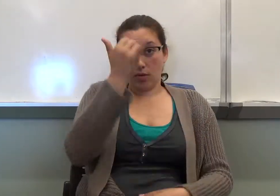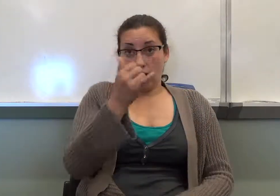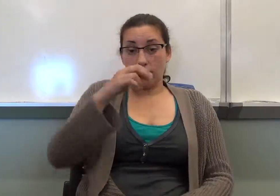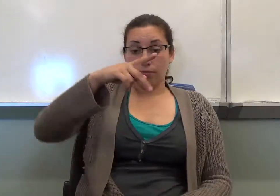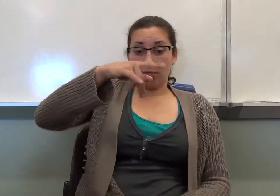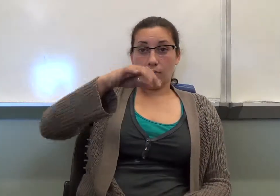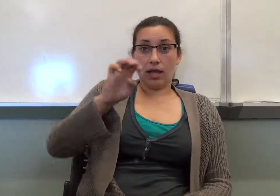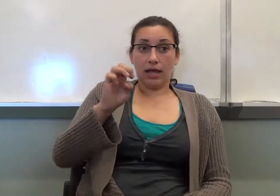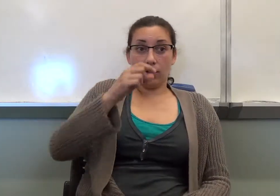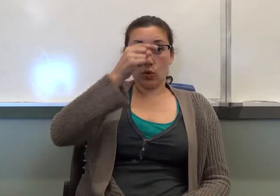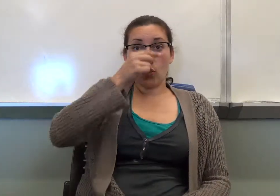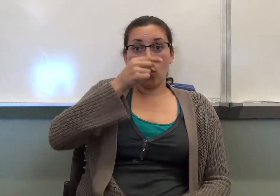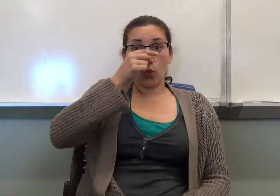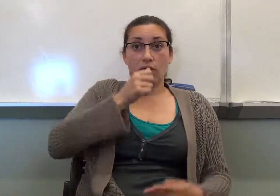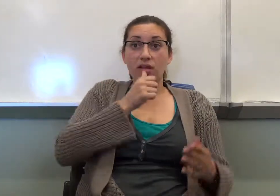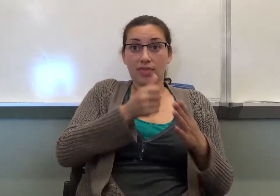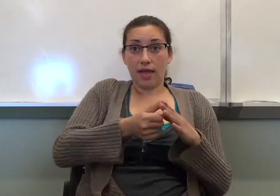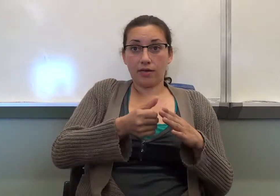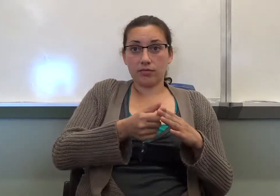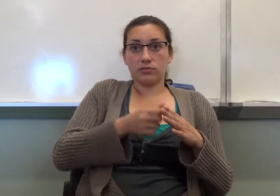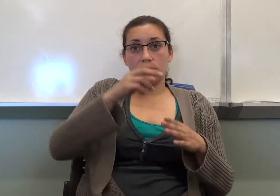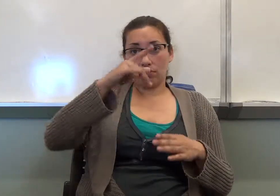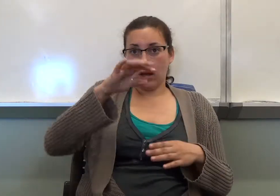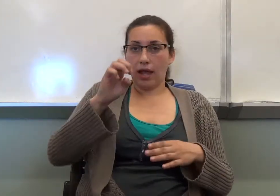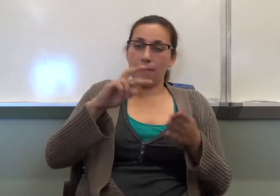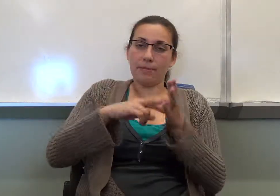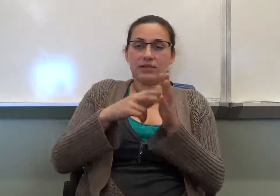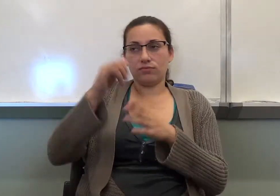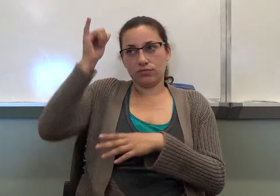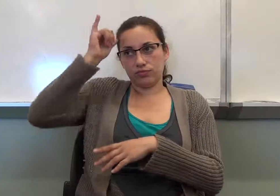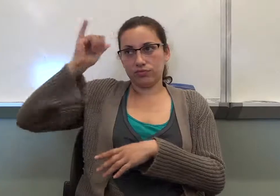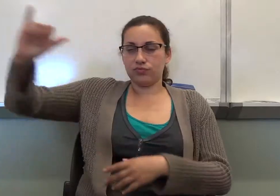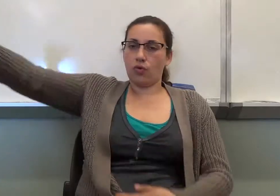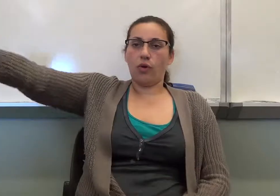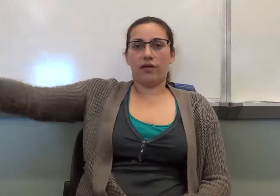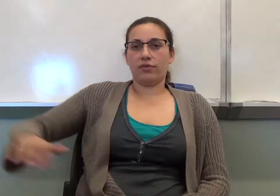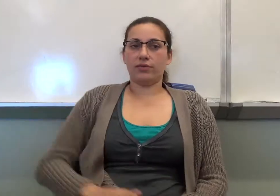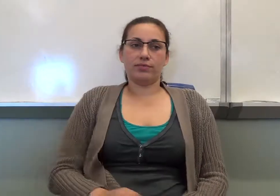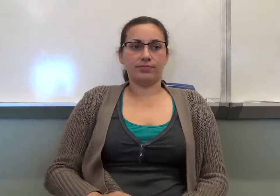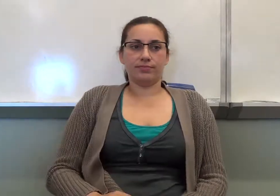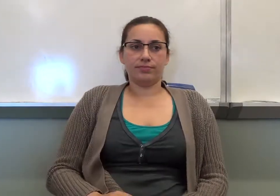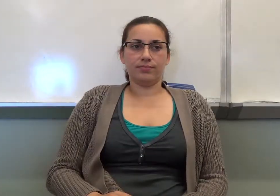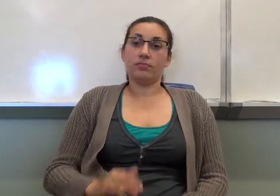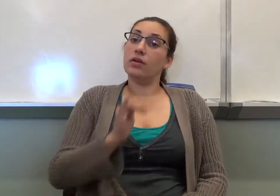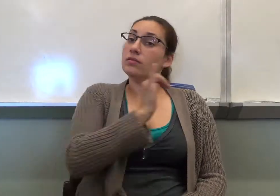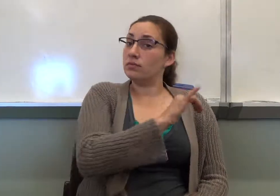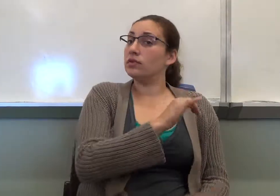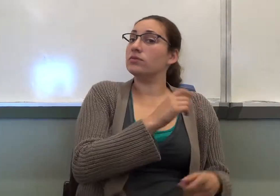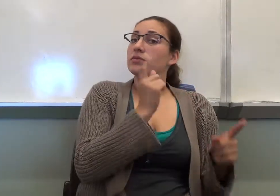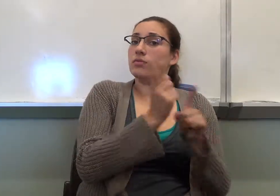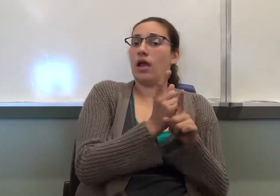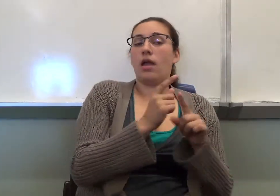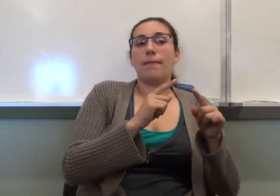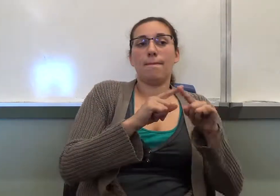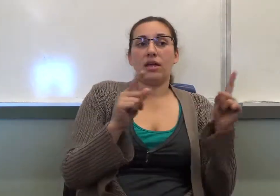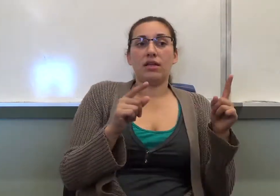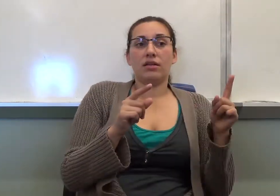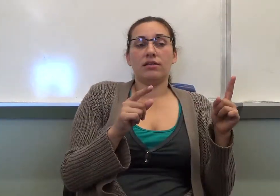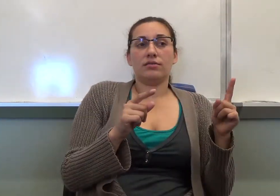letter pi, is considered to be the infinite number. Okay, so this is exactly right. But very often they'll say to you, now approximate